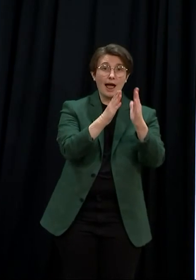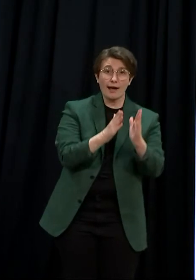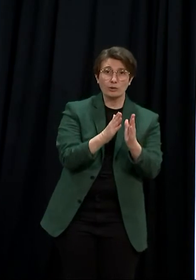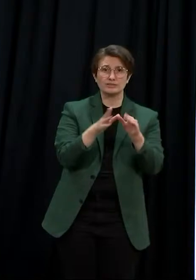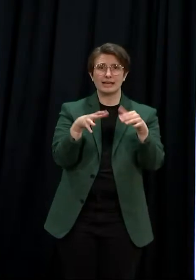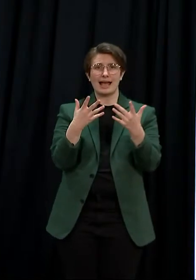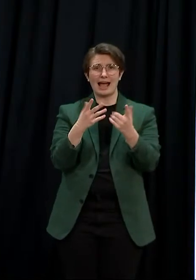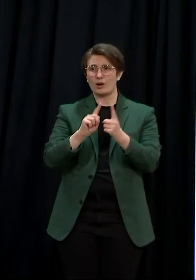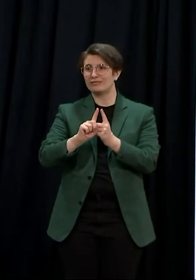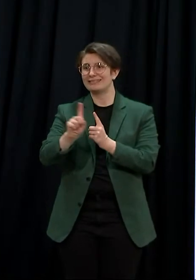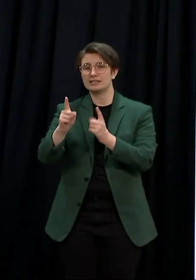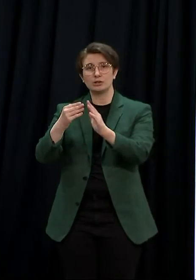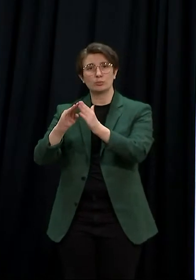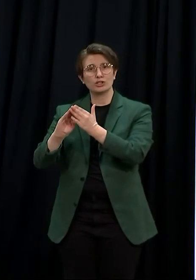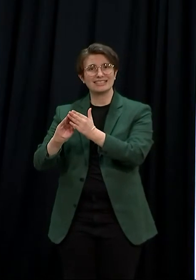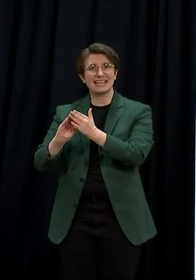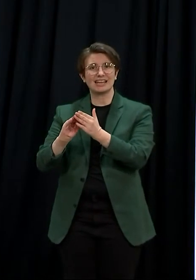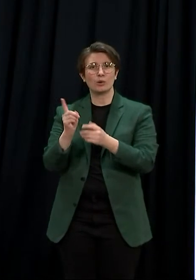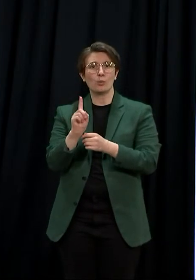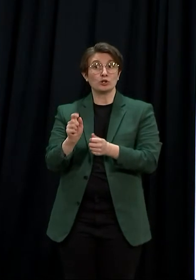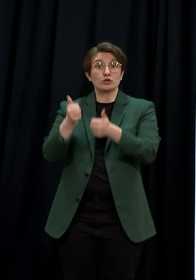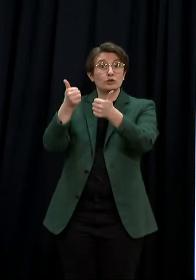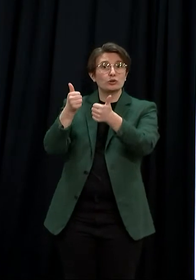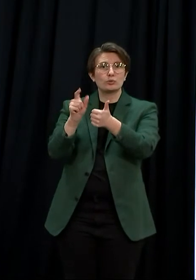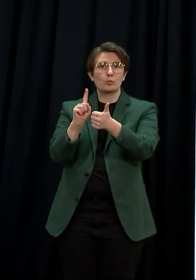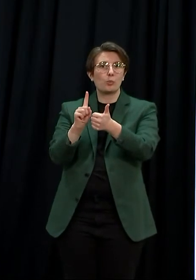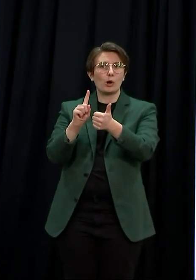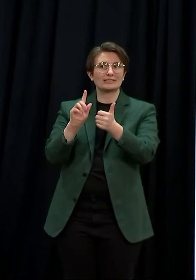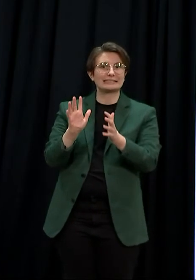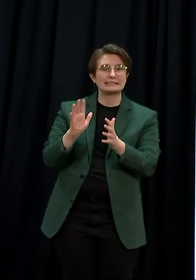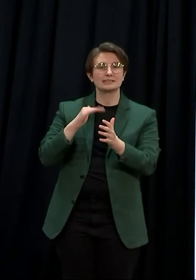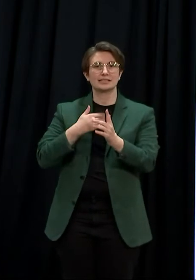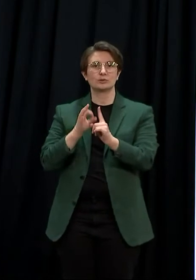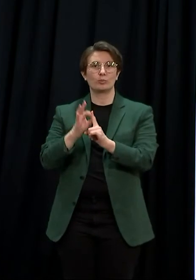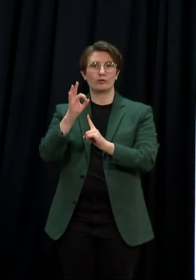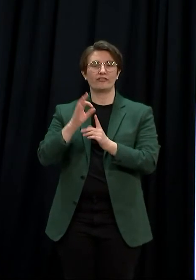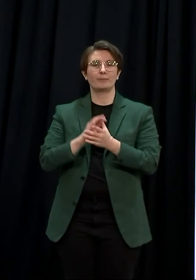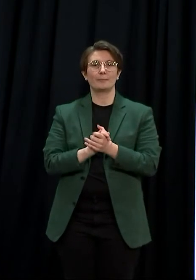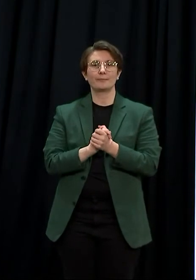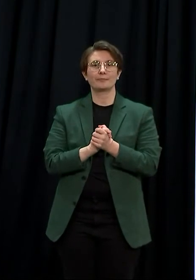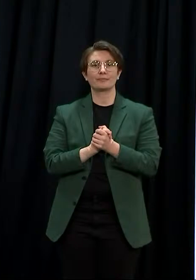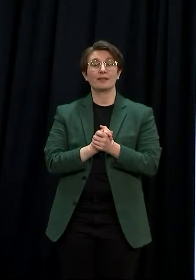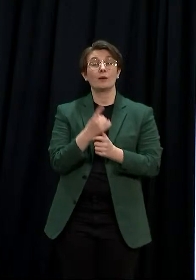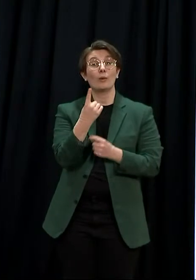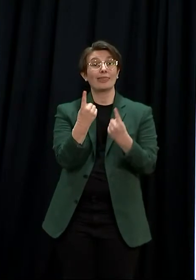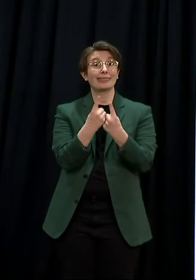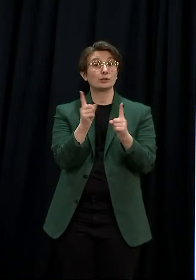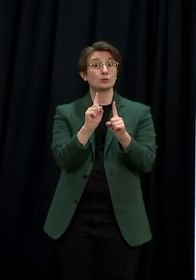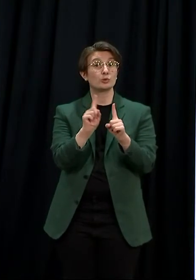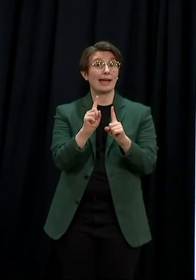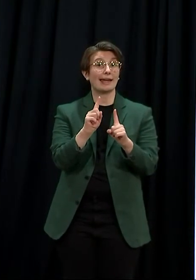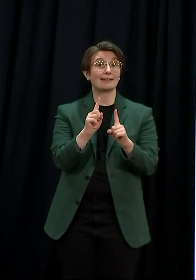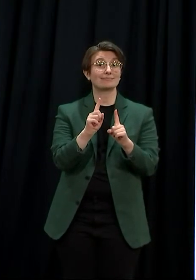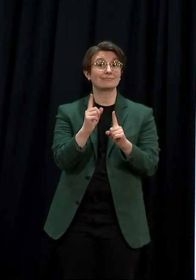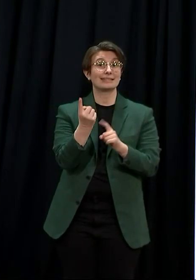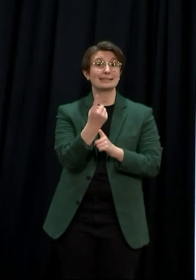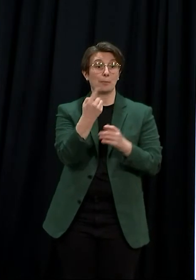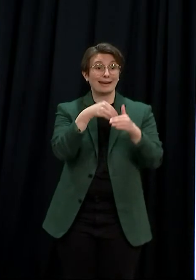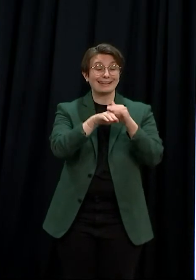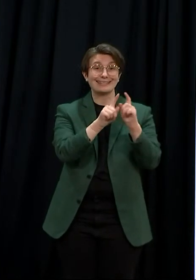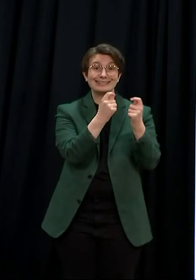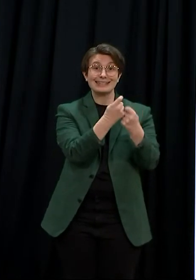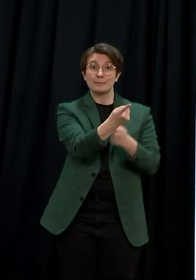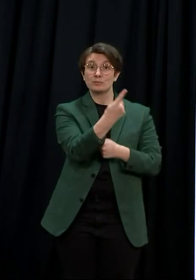work to do. But something that one of the team on the ground said stood out to me as something I should share with all of you, especially those of